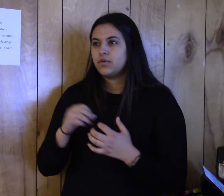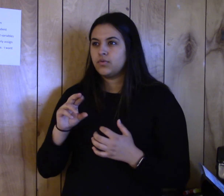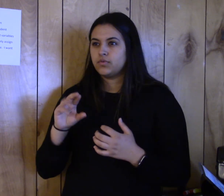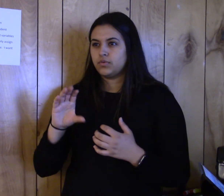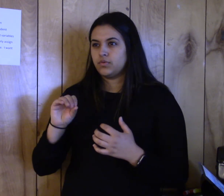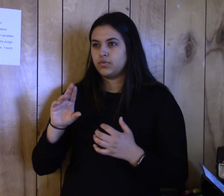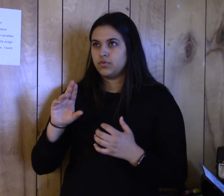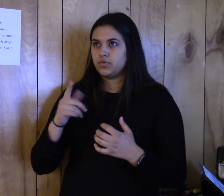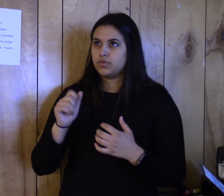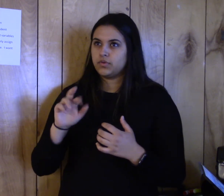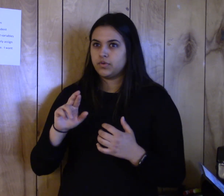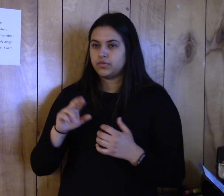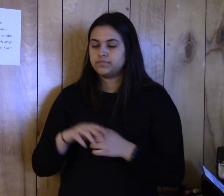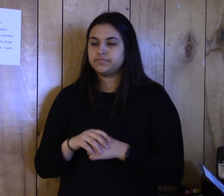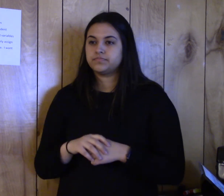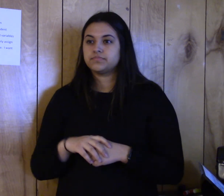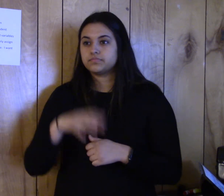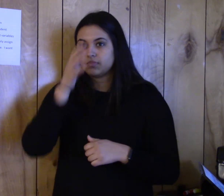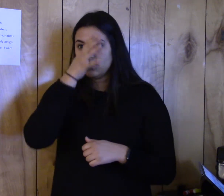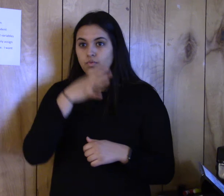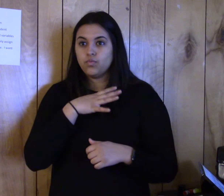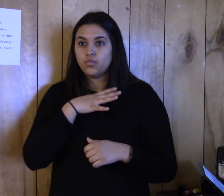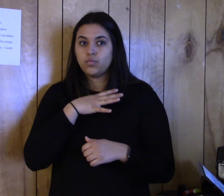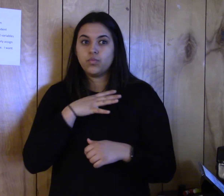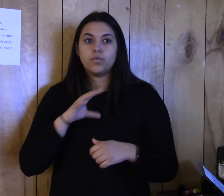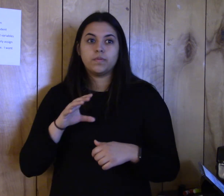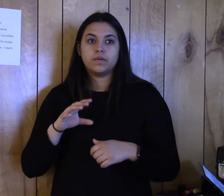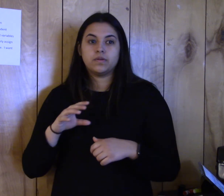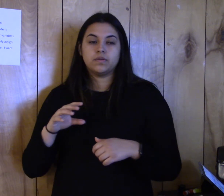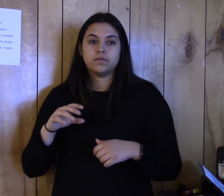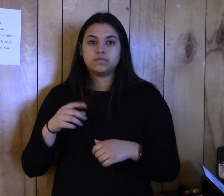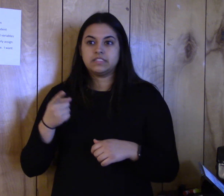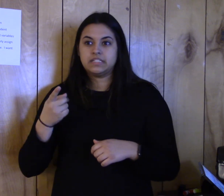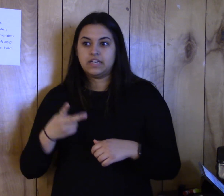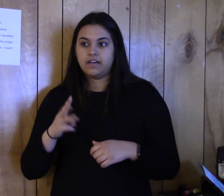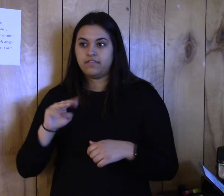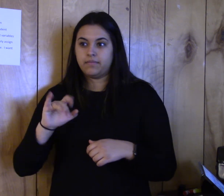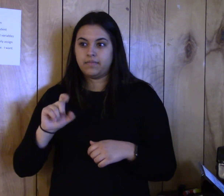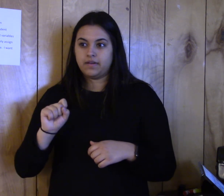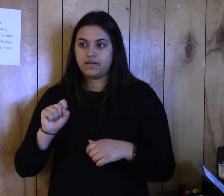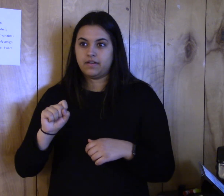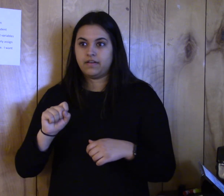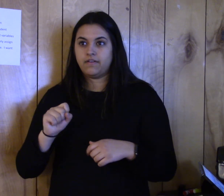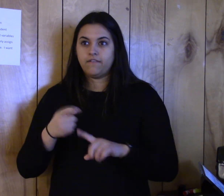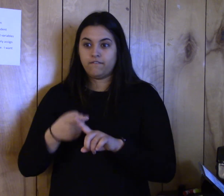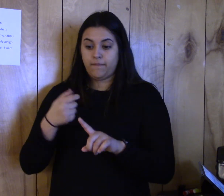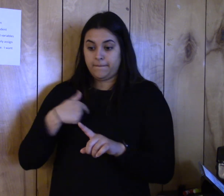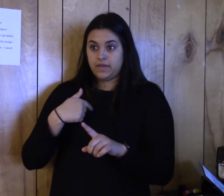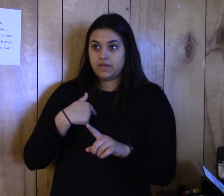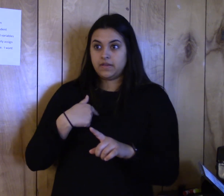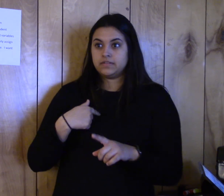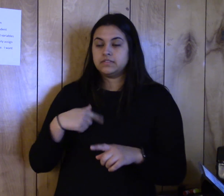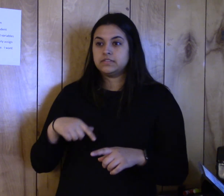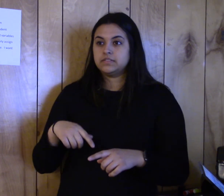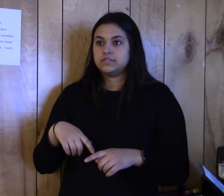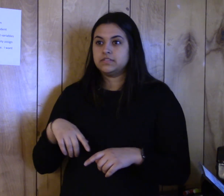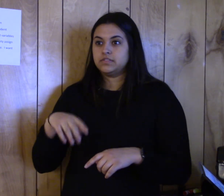was out in her yard at night, looked up in a tree, and there it was, the cougar, waiting to eat her. Another house,